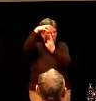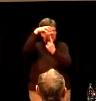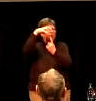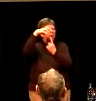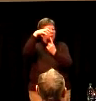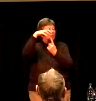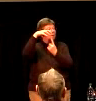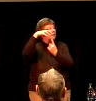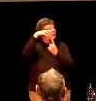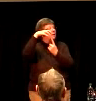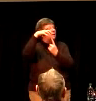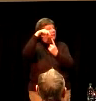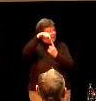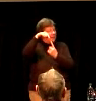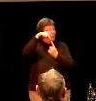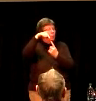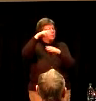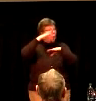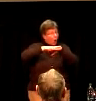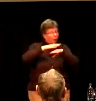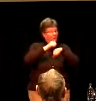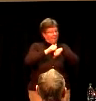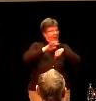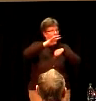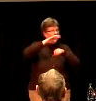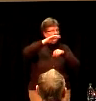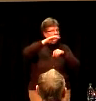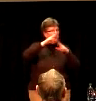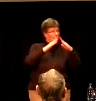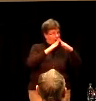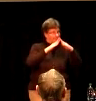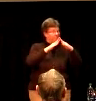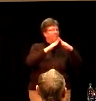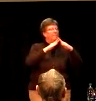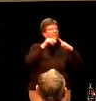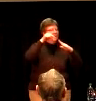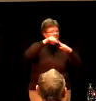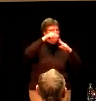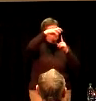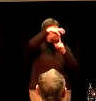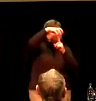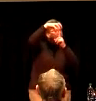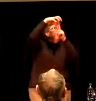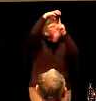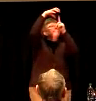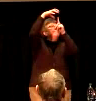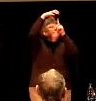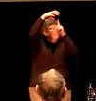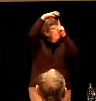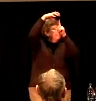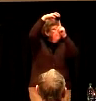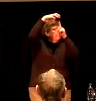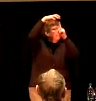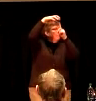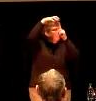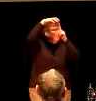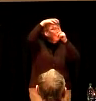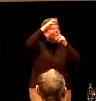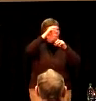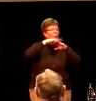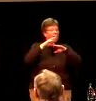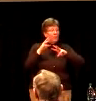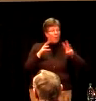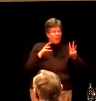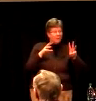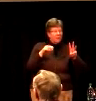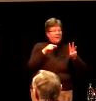from mountaintops observations in Japan. And he would send off the balloons either on the mountain or on the west coast.